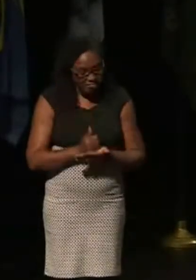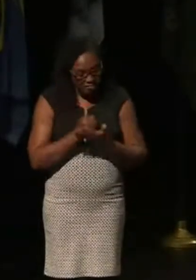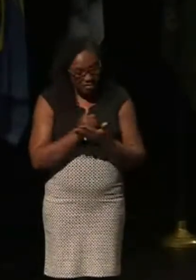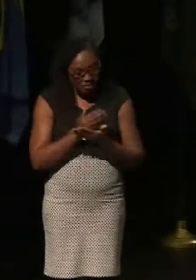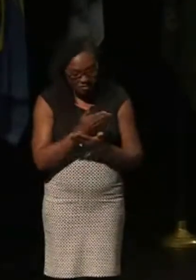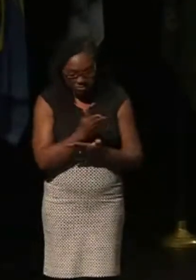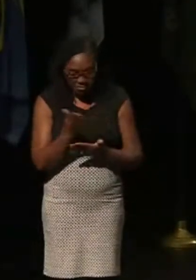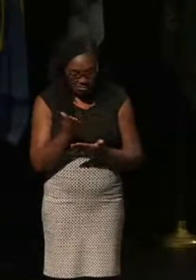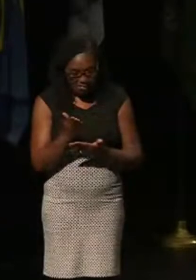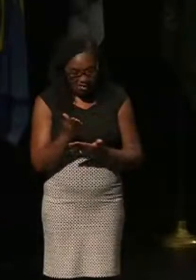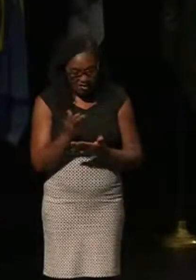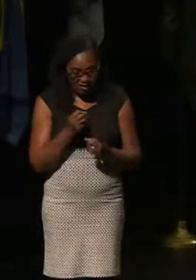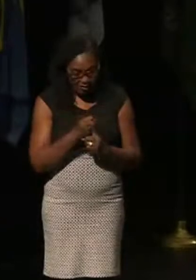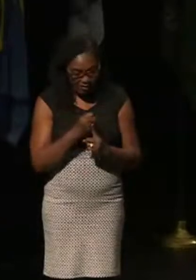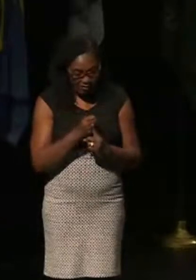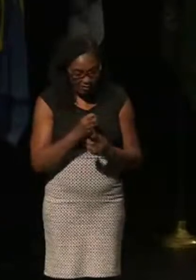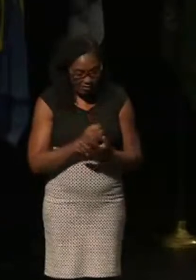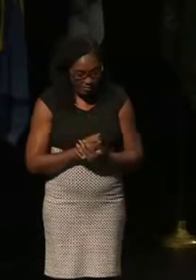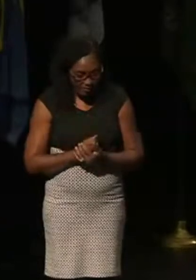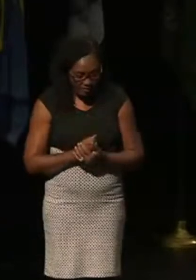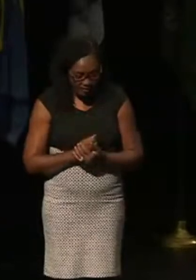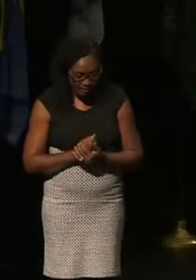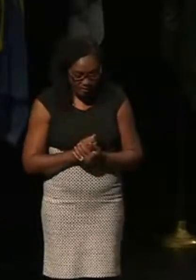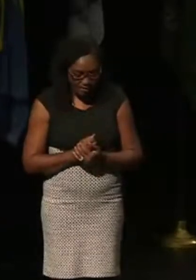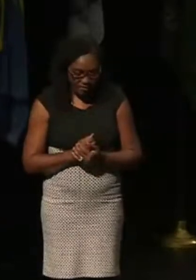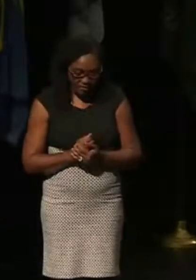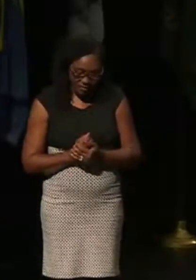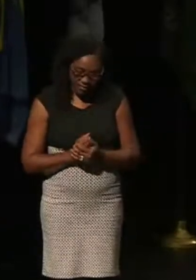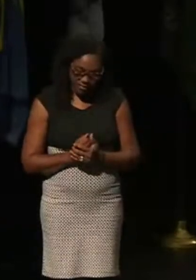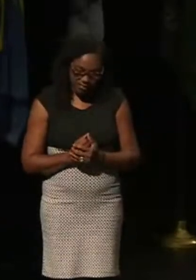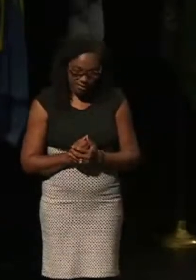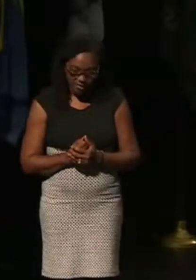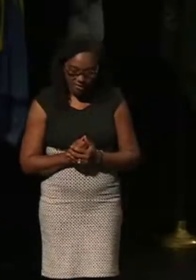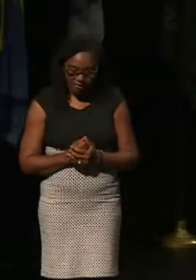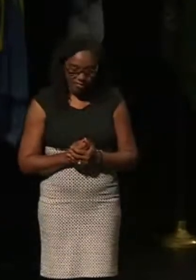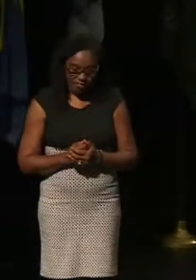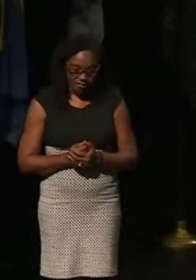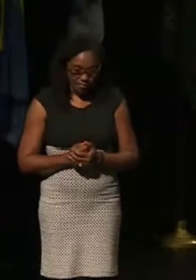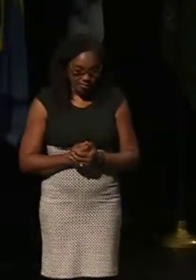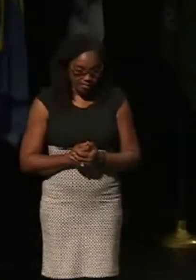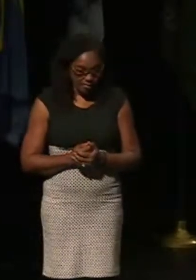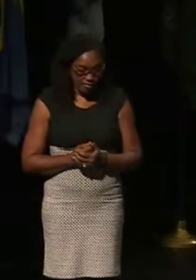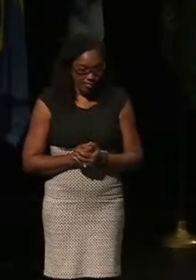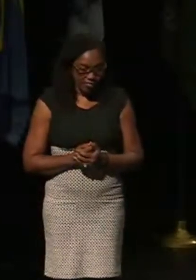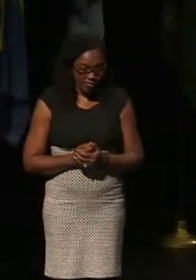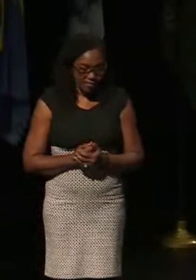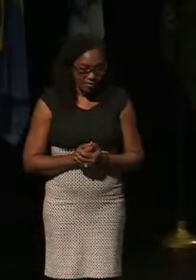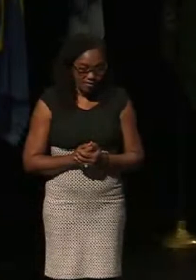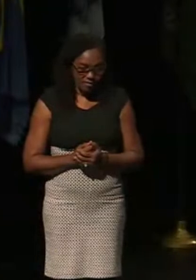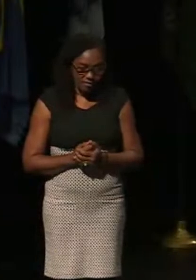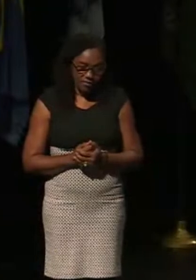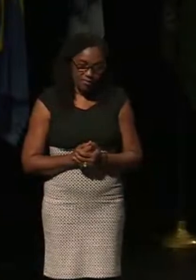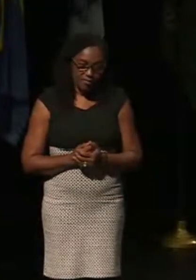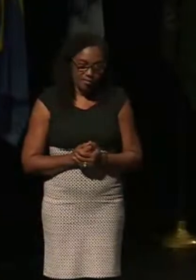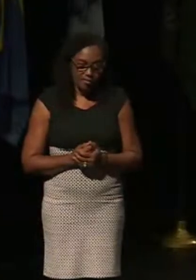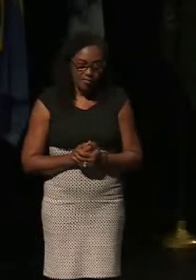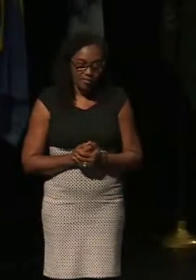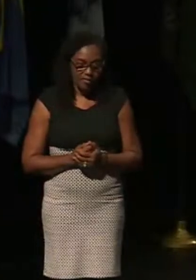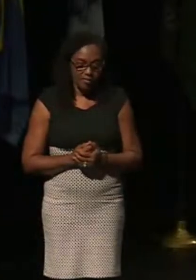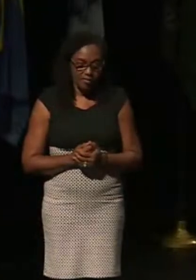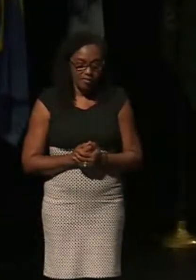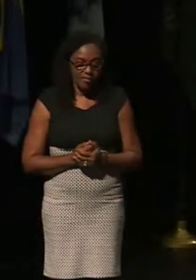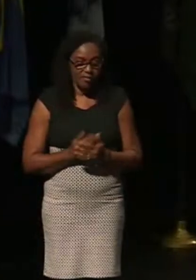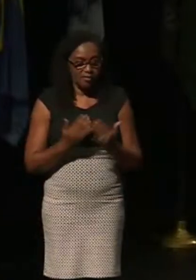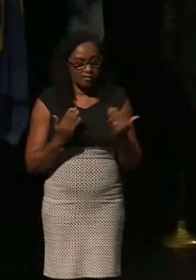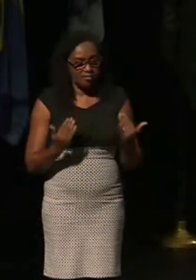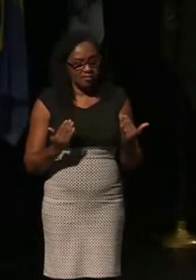in the future of our nation by supporting its most indispensable resource, particularly the youth. While